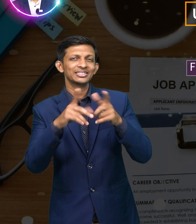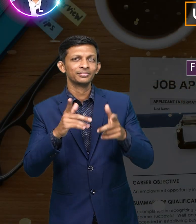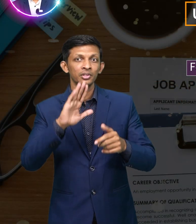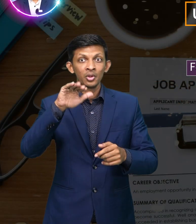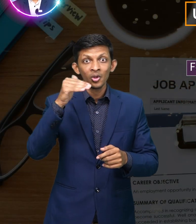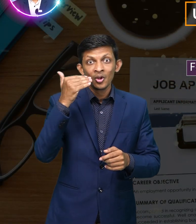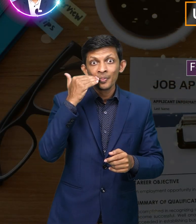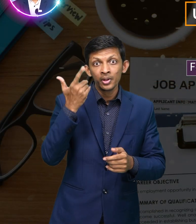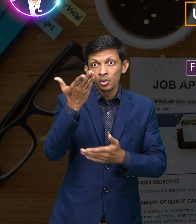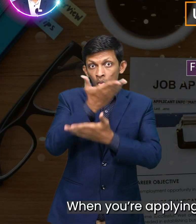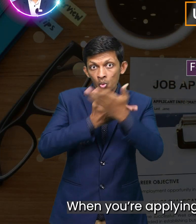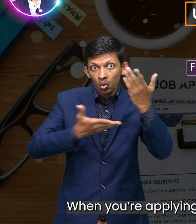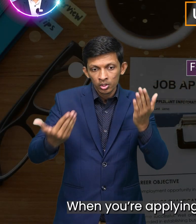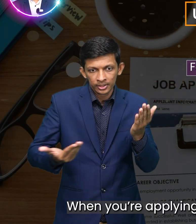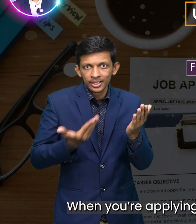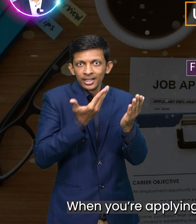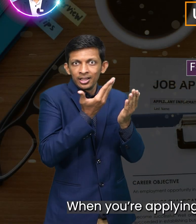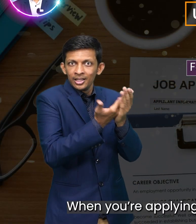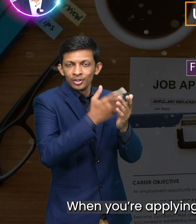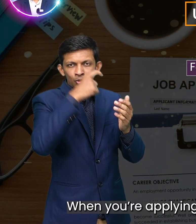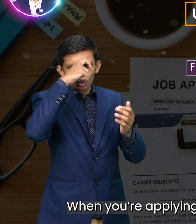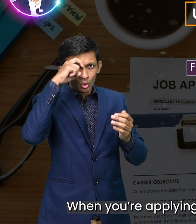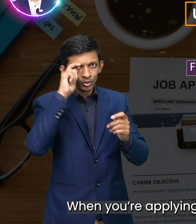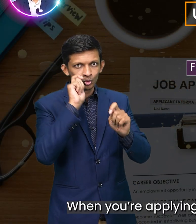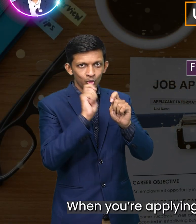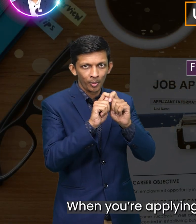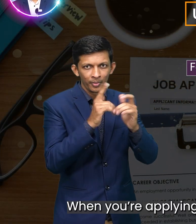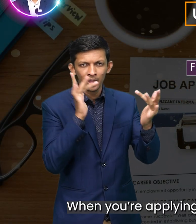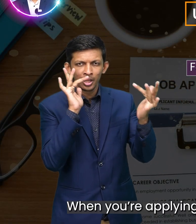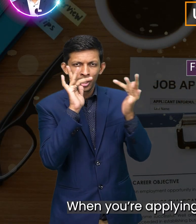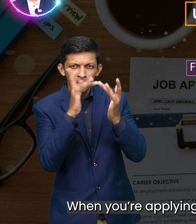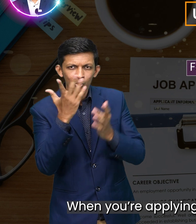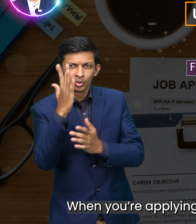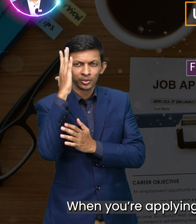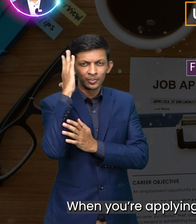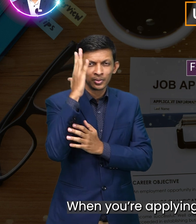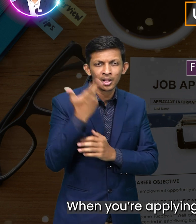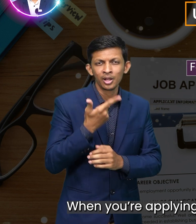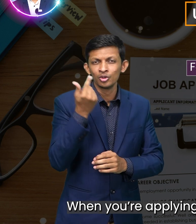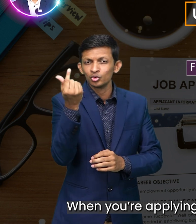Example: when you're applying for a job or contacting a professor,